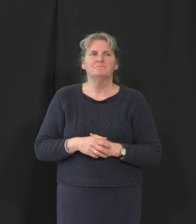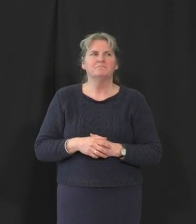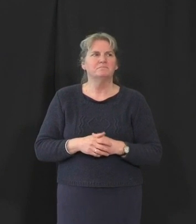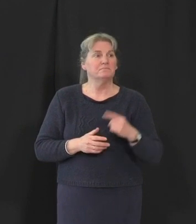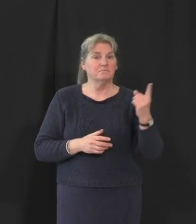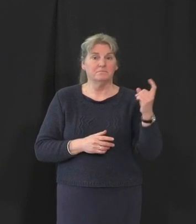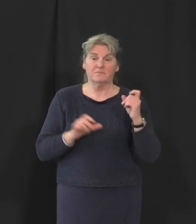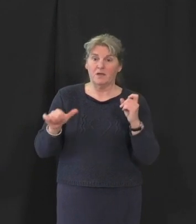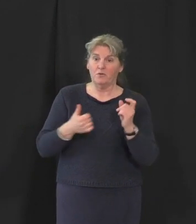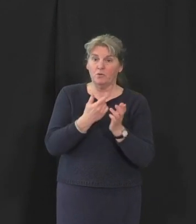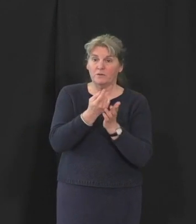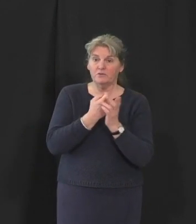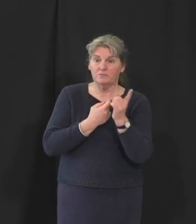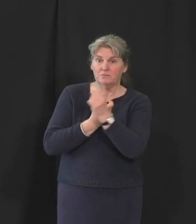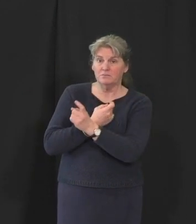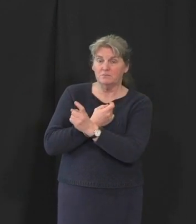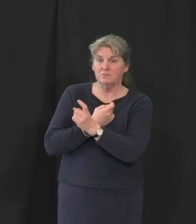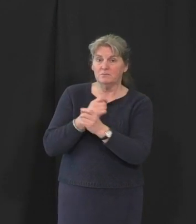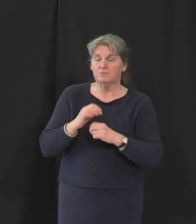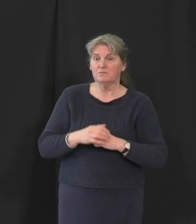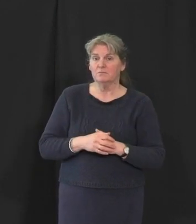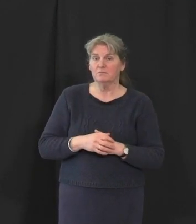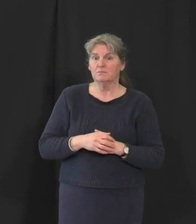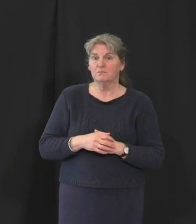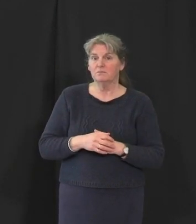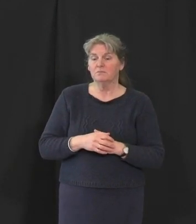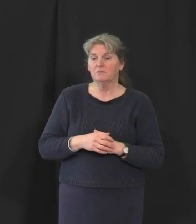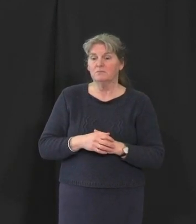Do you have a follow-up, Marin?